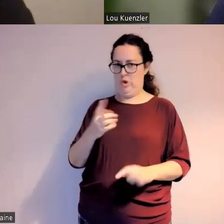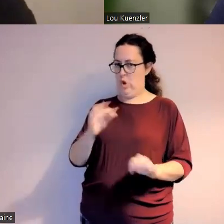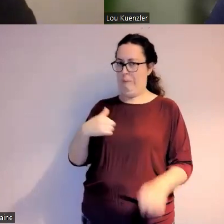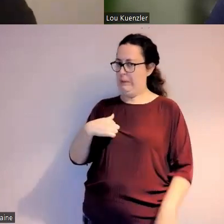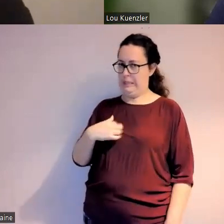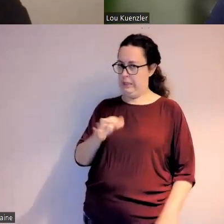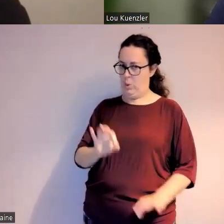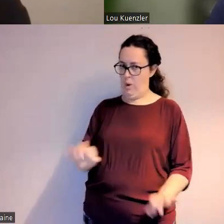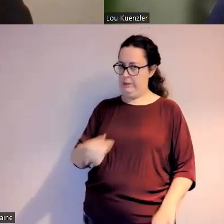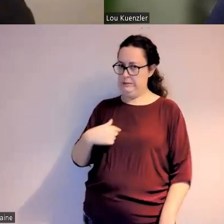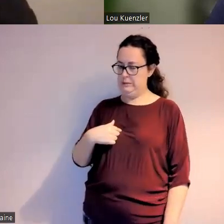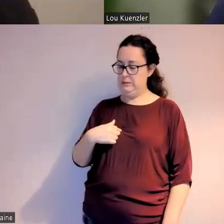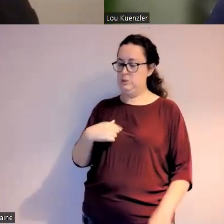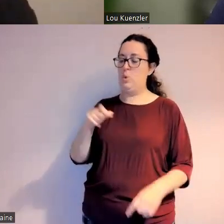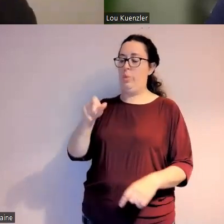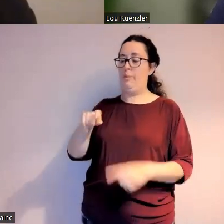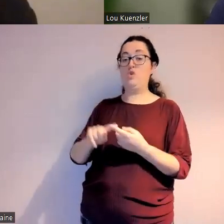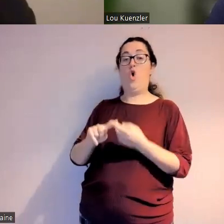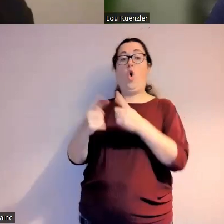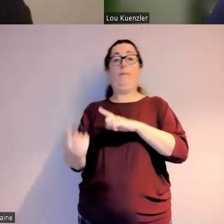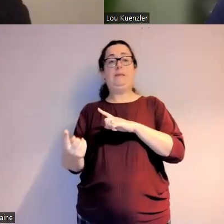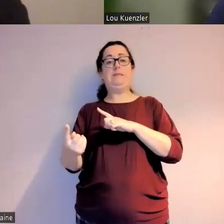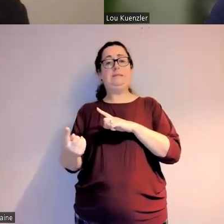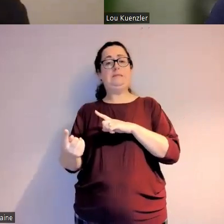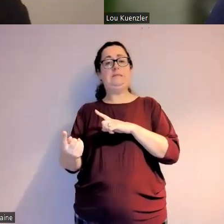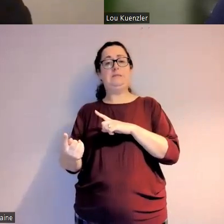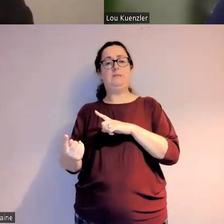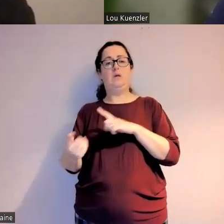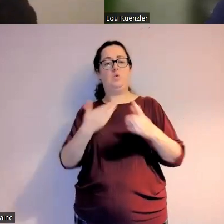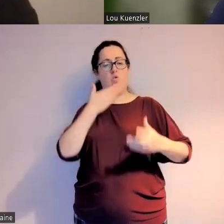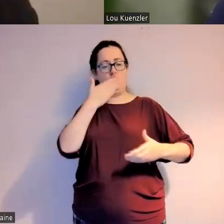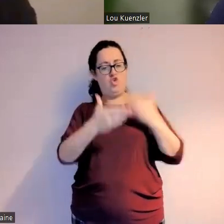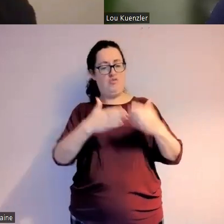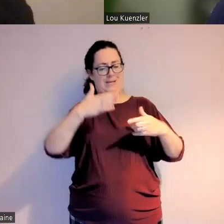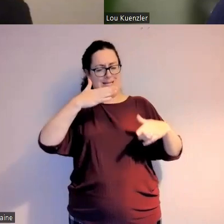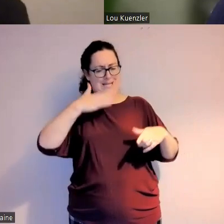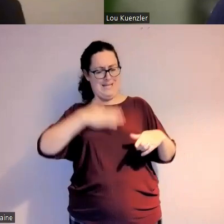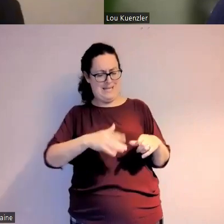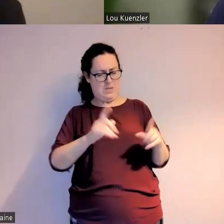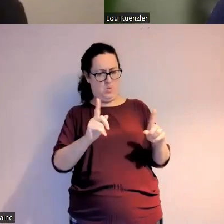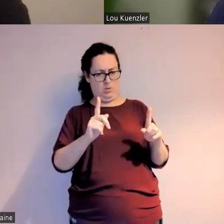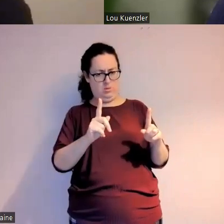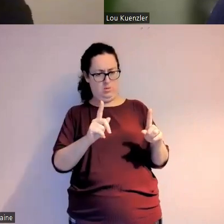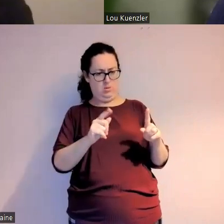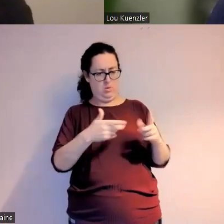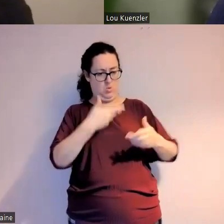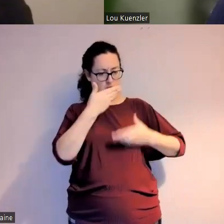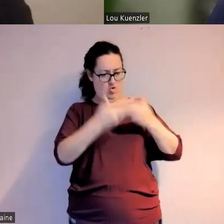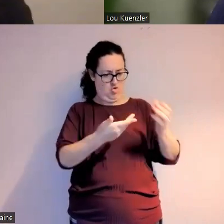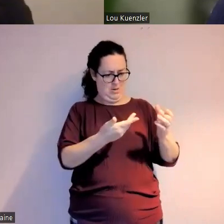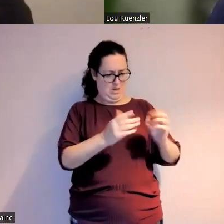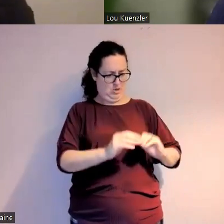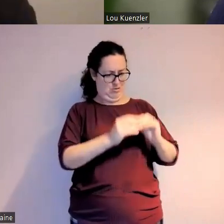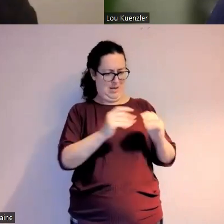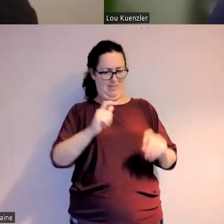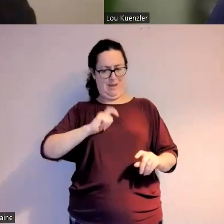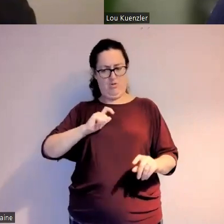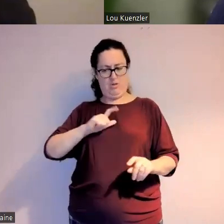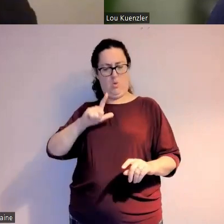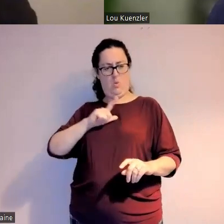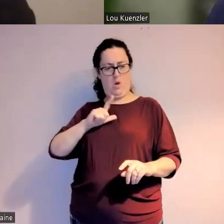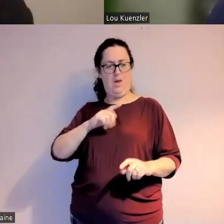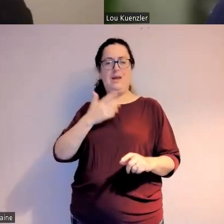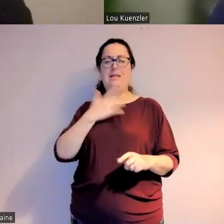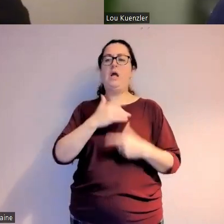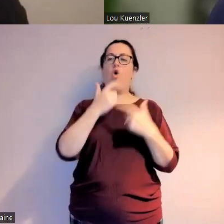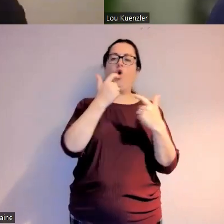almost like the opposite. So it was almost like what I needed in the story, but somehow the story brought the characters to life, because I needed a character that was quite comic,